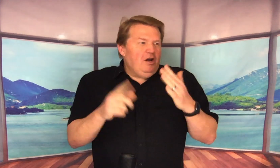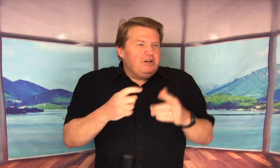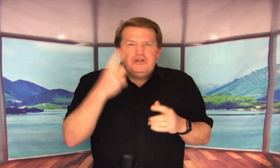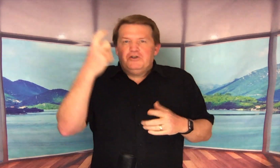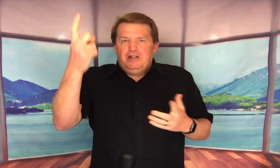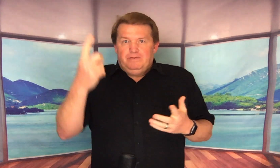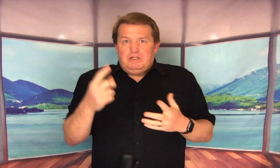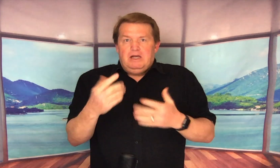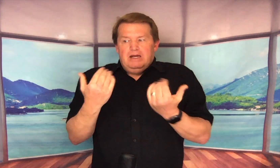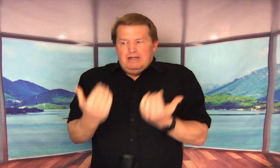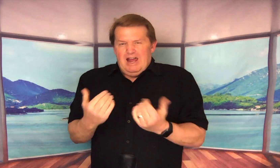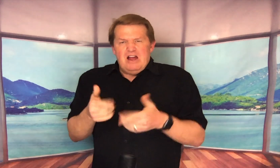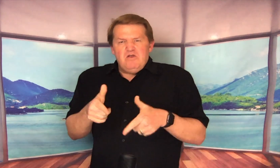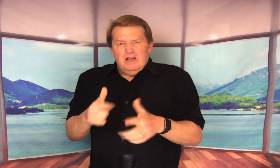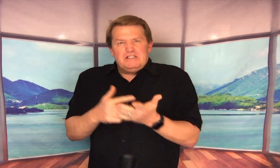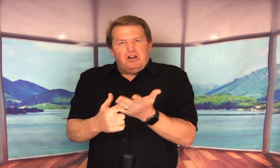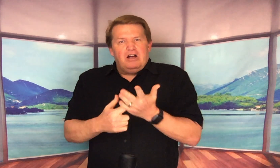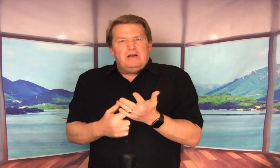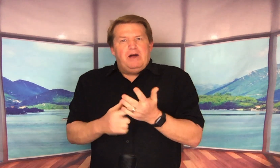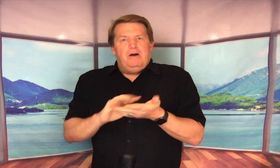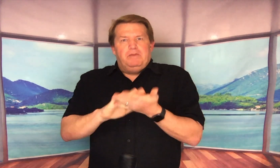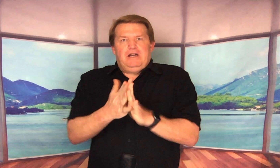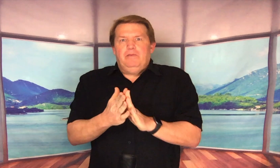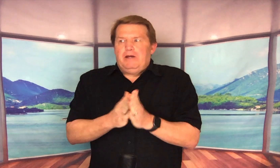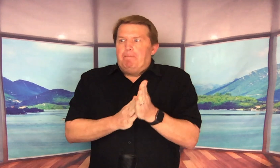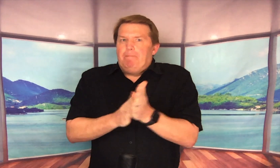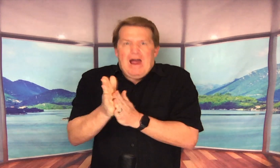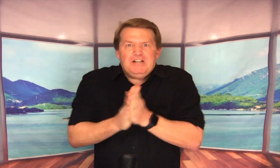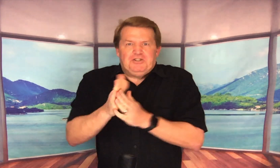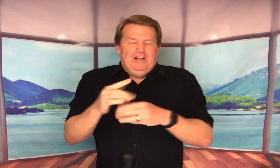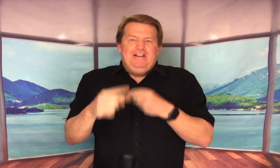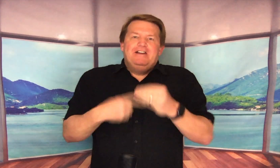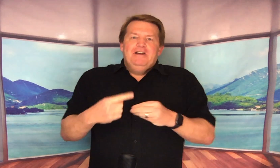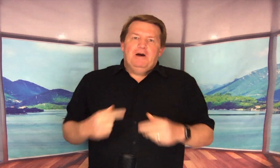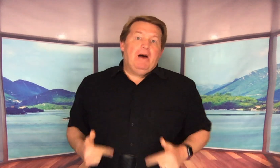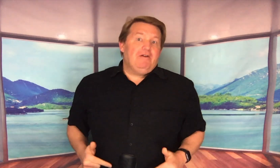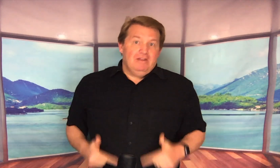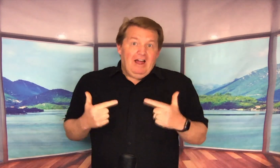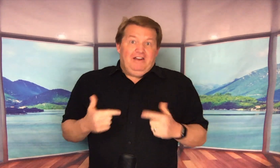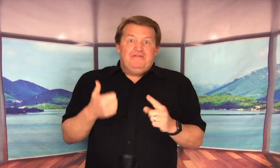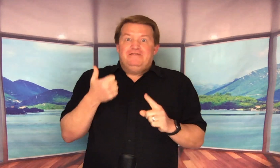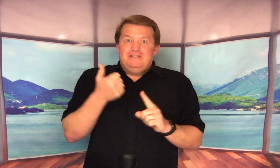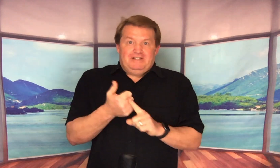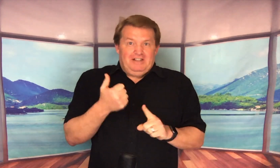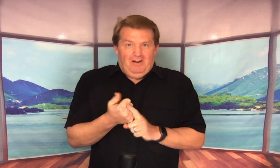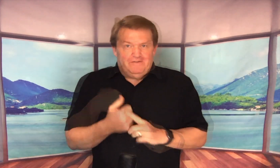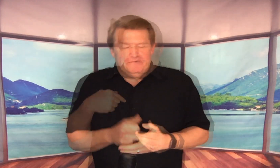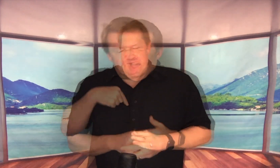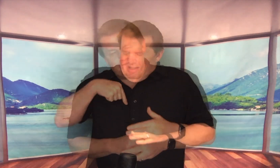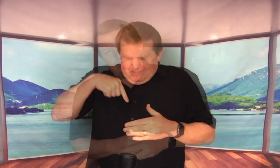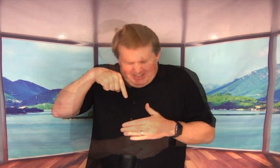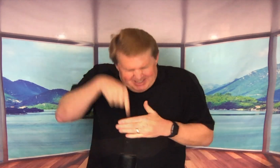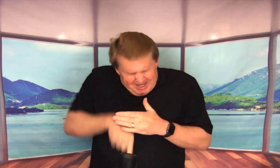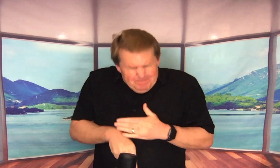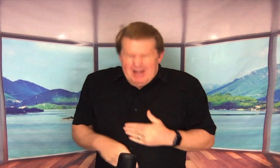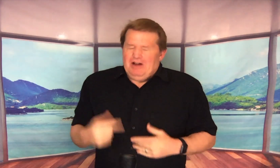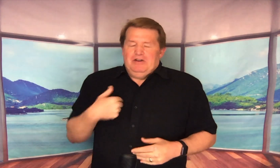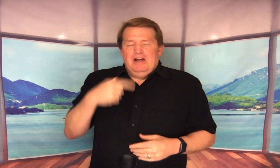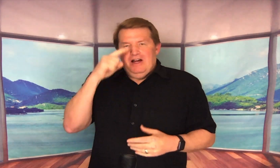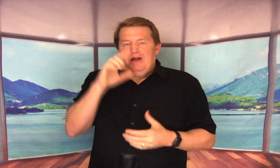your dreams? Now let's talk about becoming passionate about life itself. Deep down, I